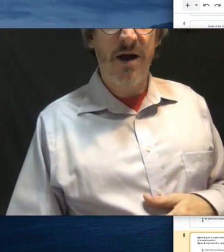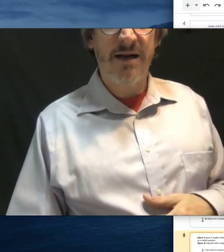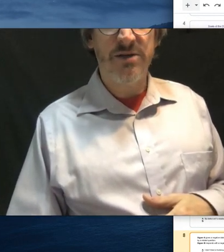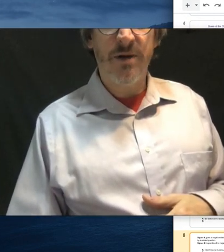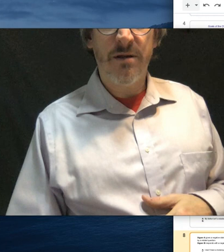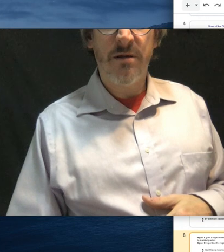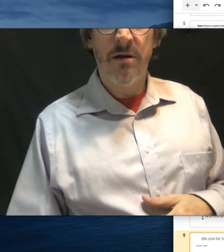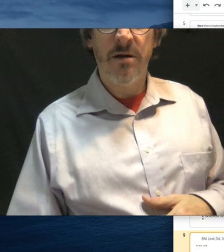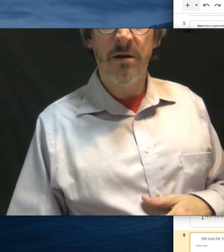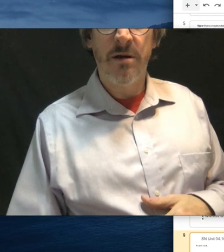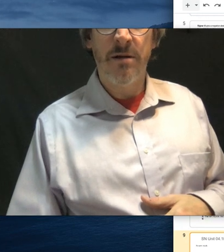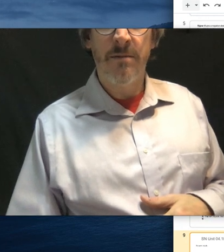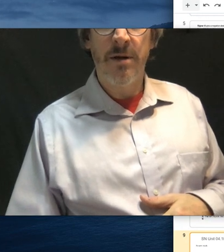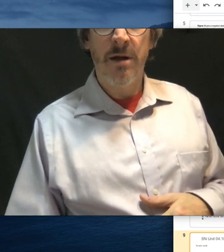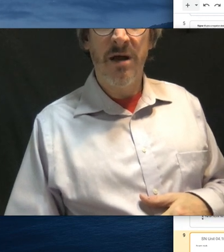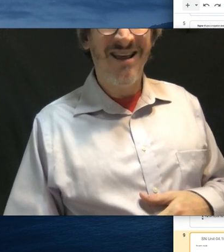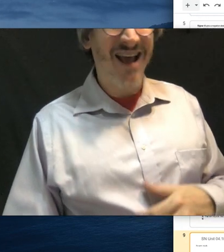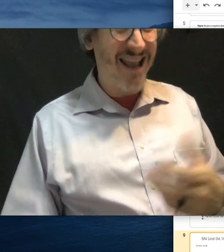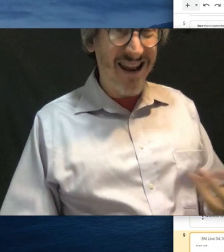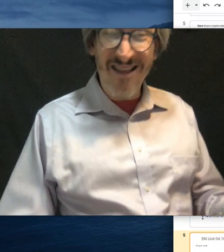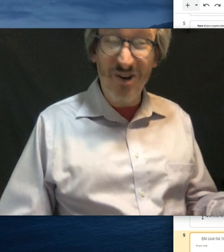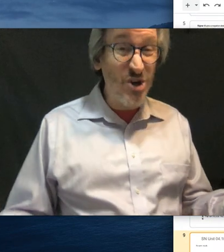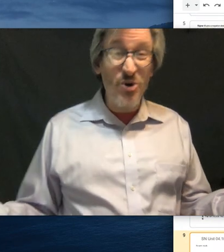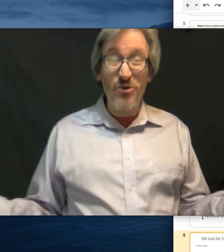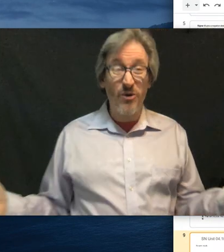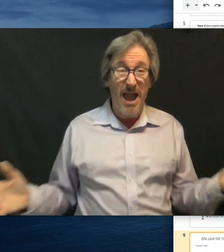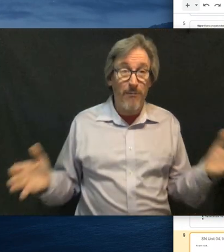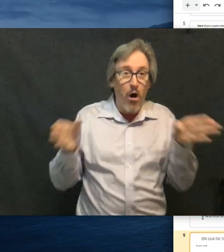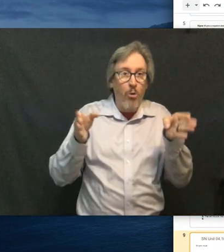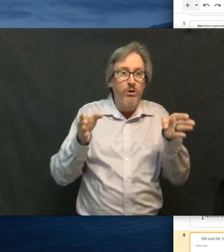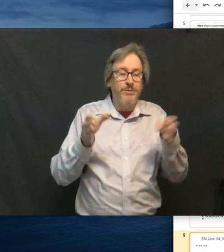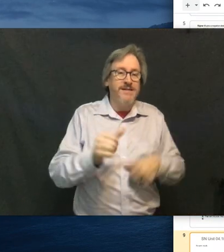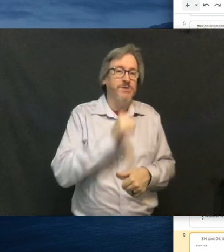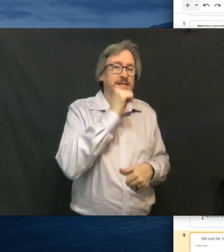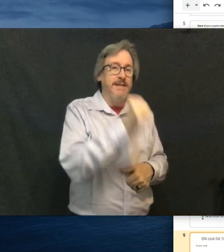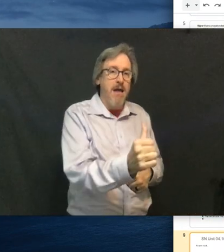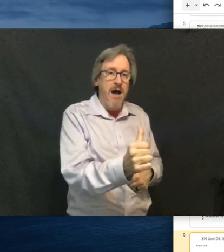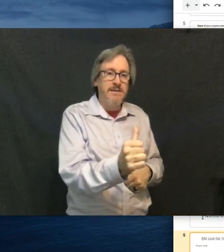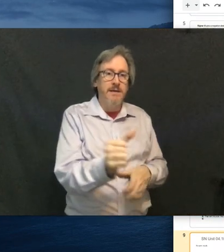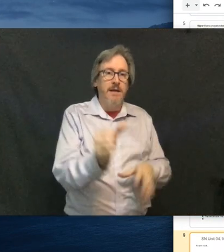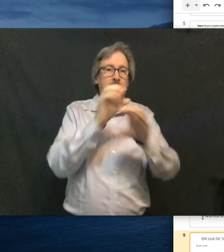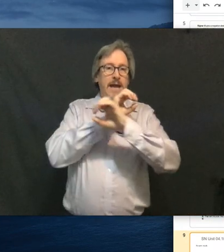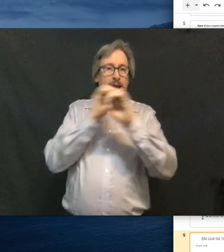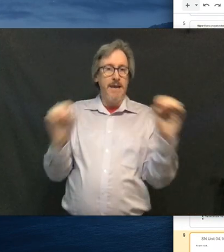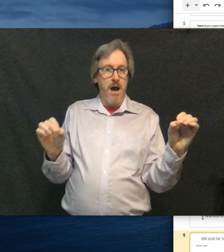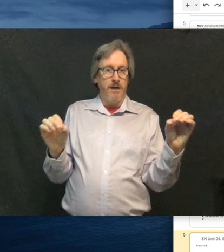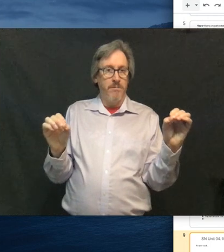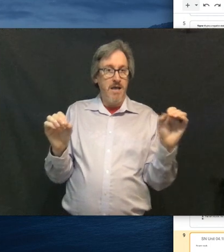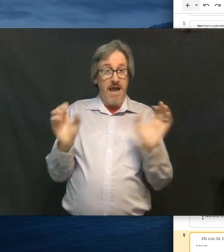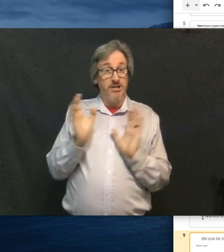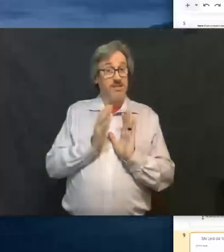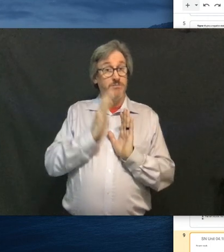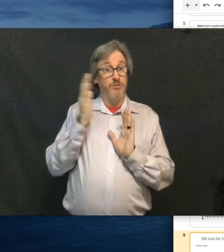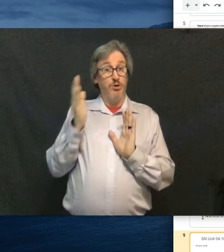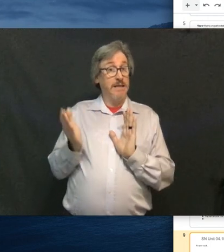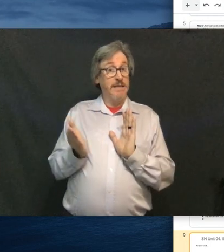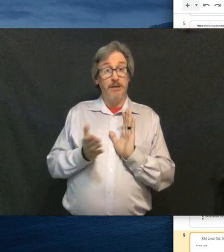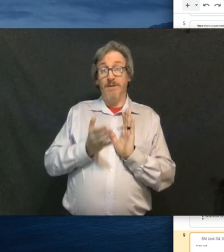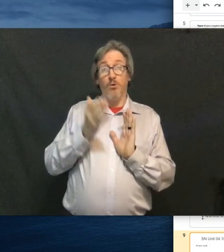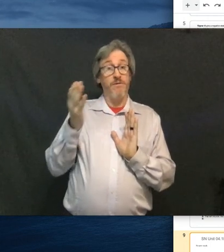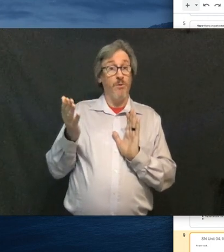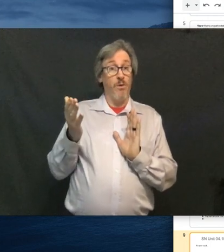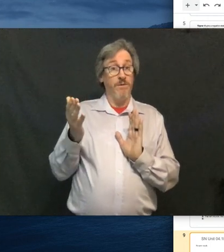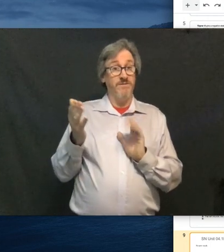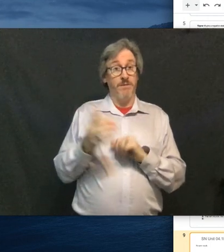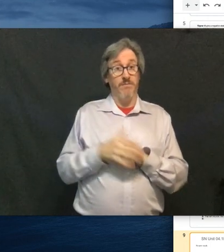sentences to practice with. Again, there's no new vocab. All we're doing is using not and none, and just doing a little